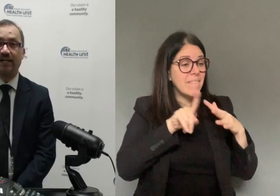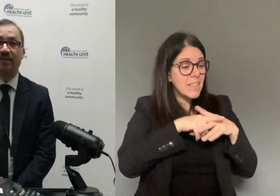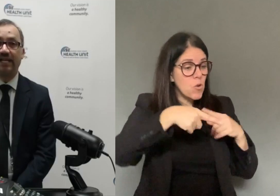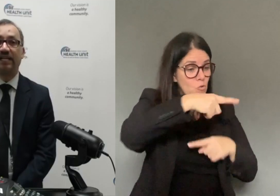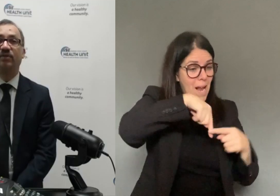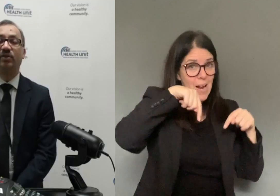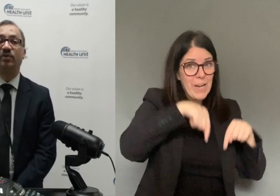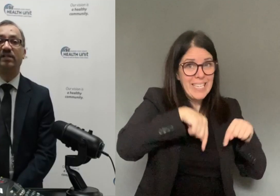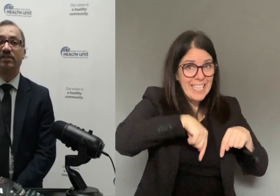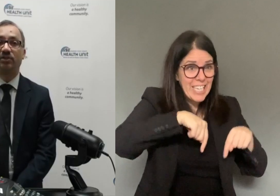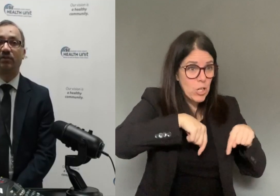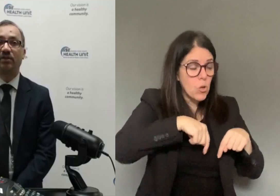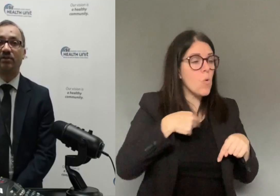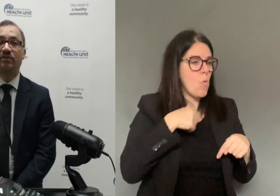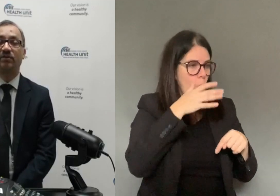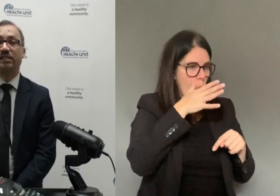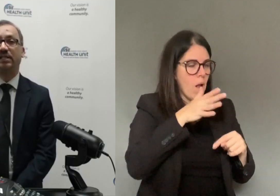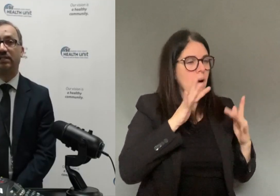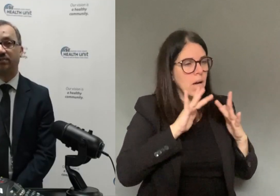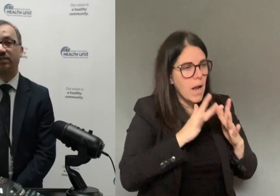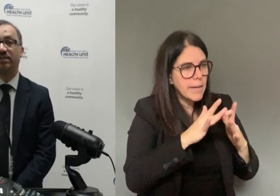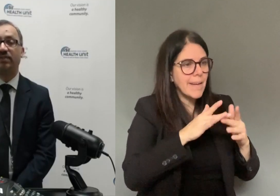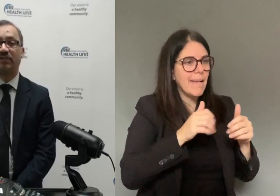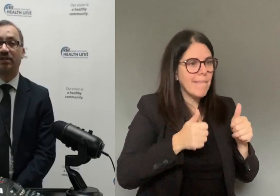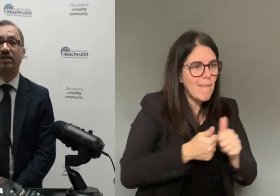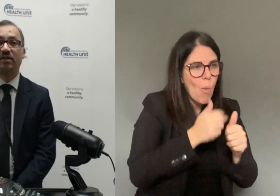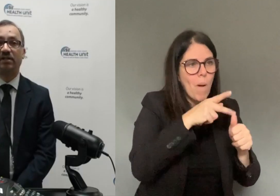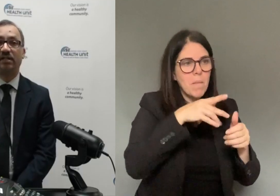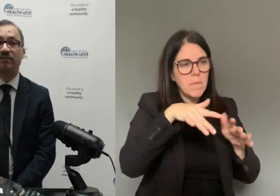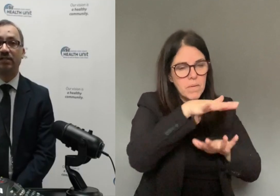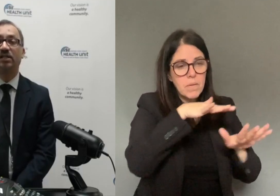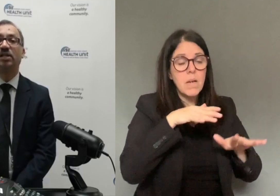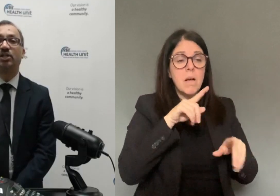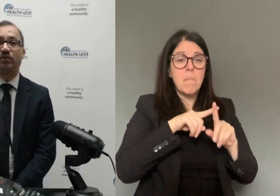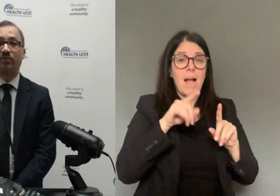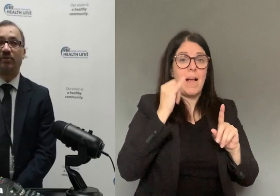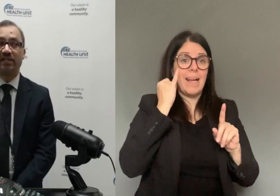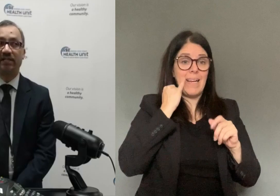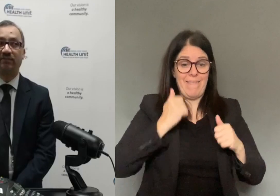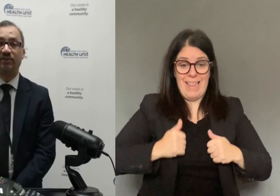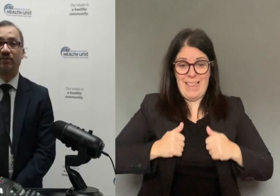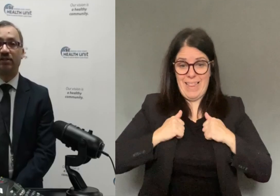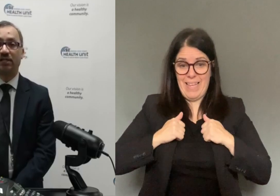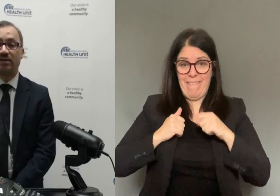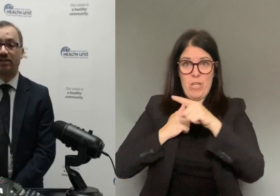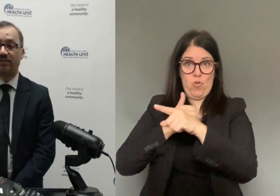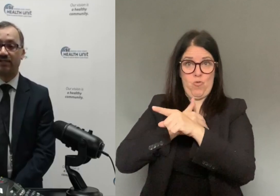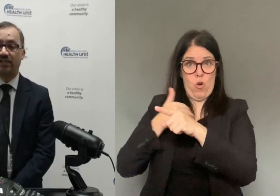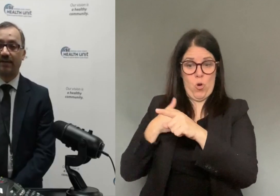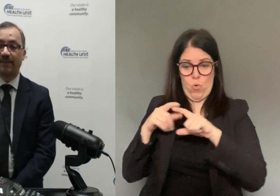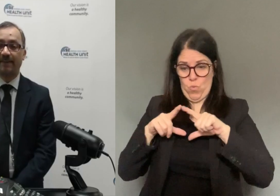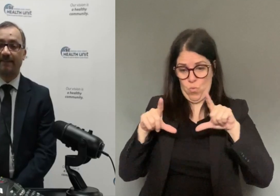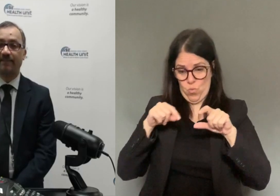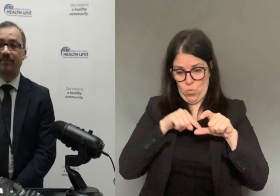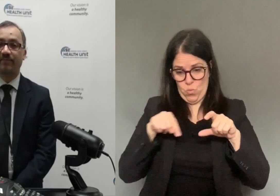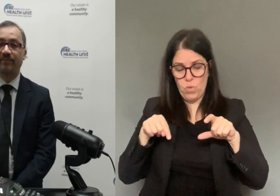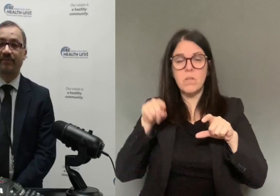that. But anyone who lives in Toronto that this person may have come in contact with, Toronto Public Health will do all that contact tracing.